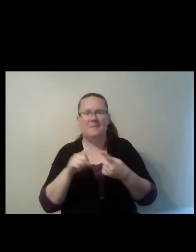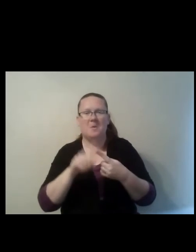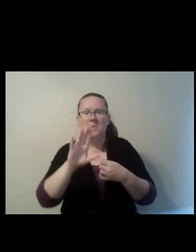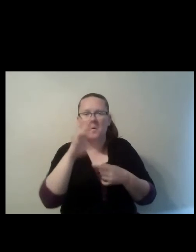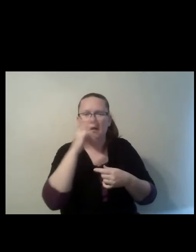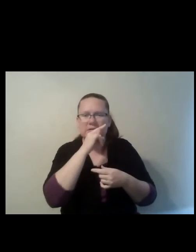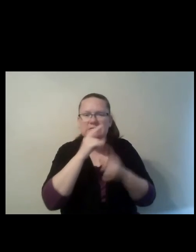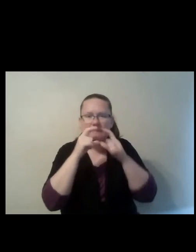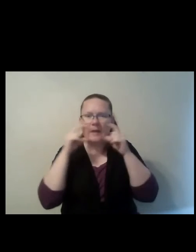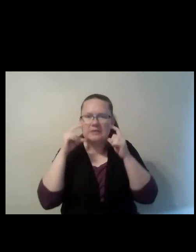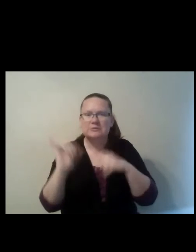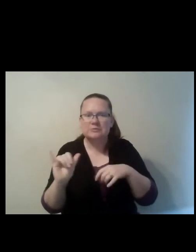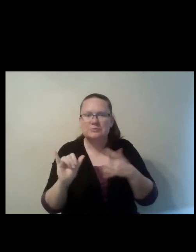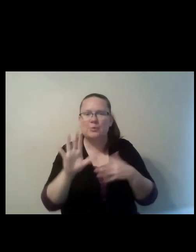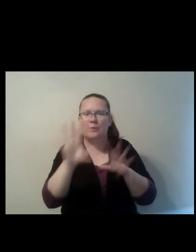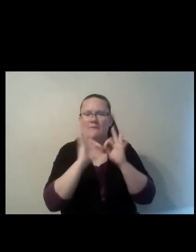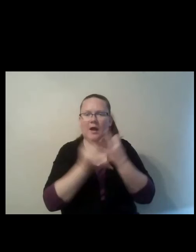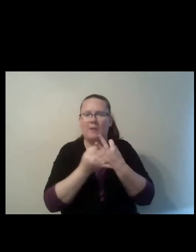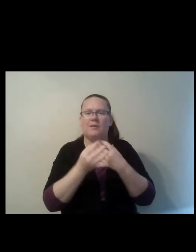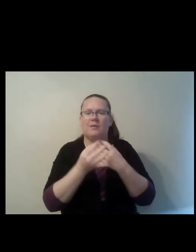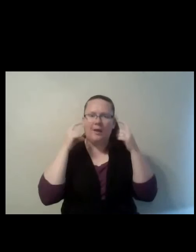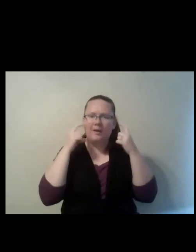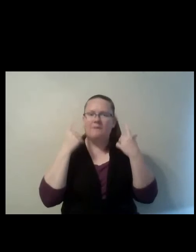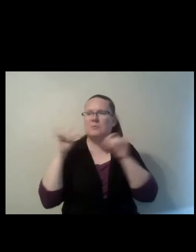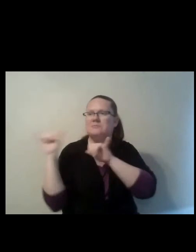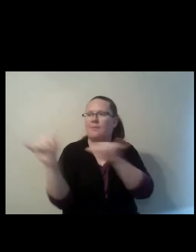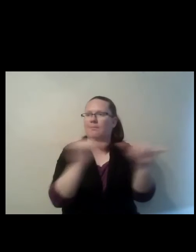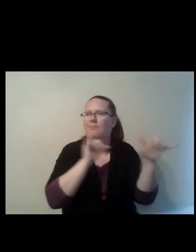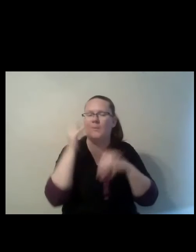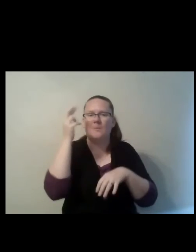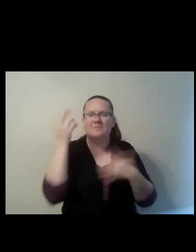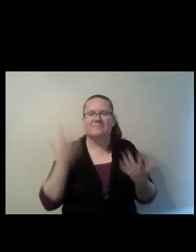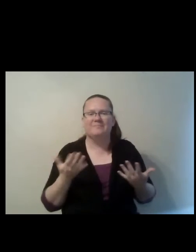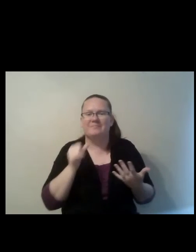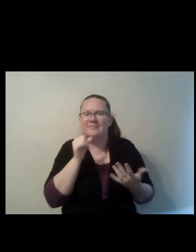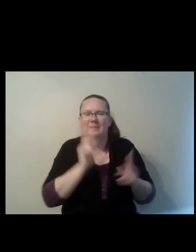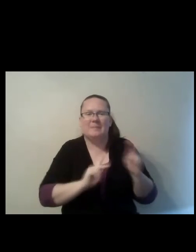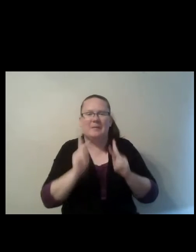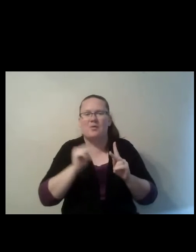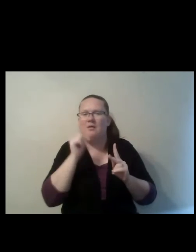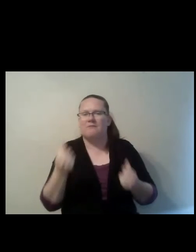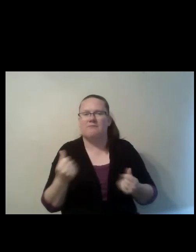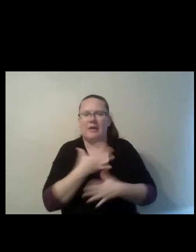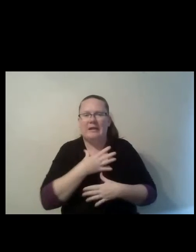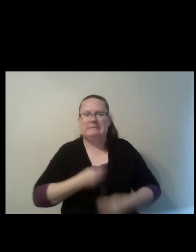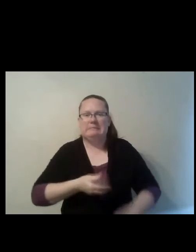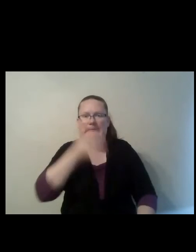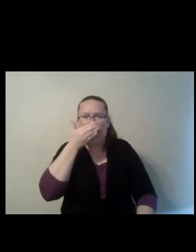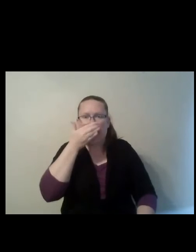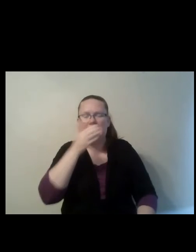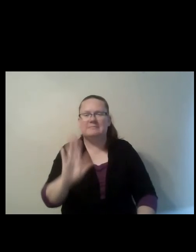Your family members are wearing masks. They're wearing it for the same reasons. Our people shouldn't have to be afraid to wear a mask to keep themselves healthy.